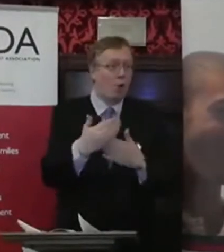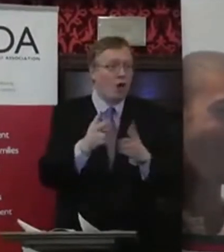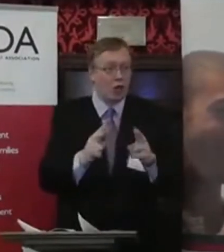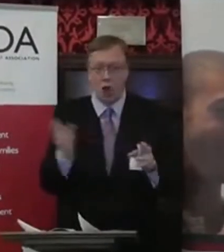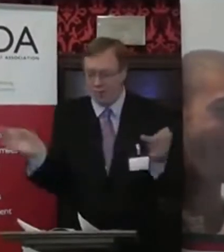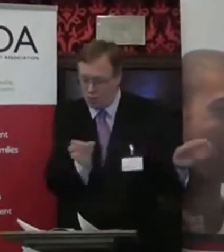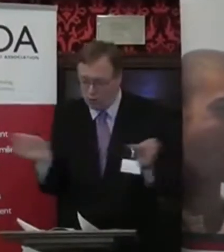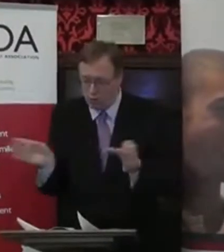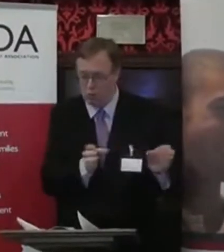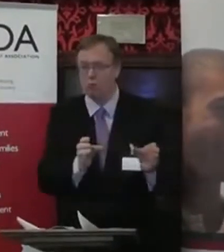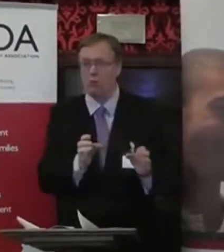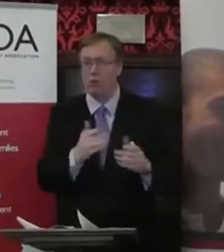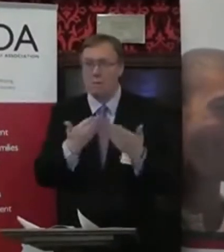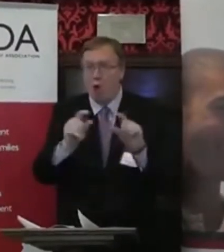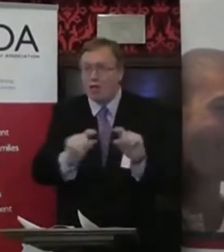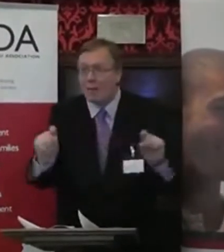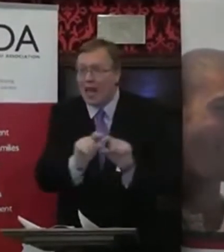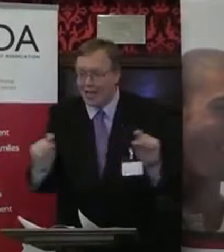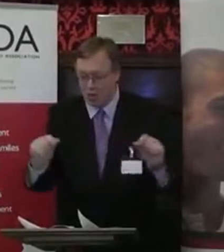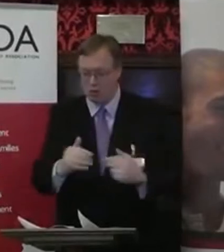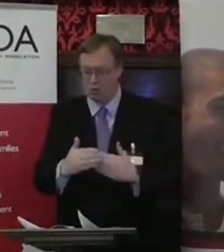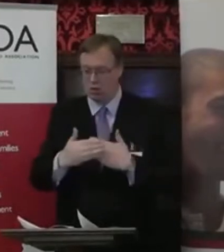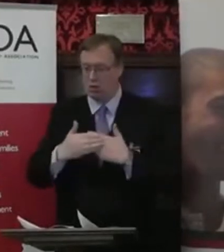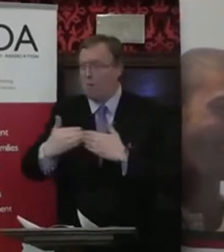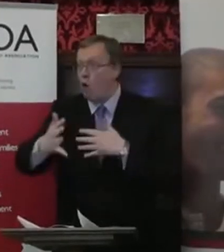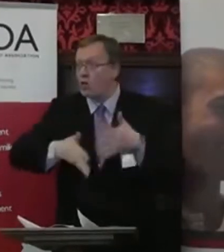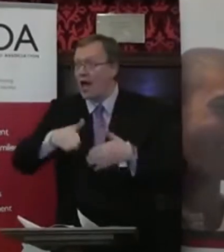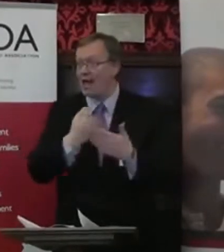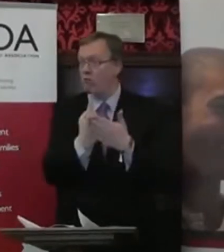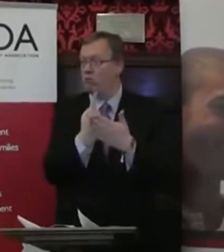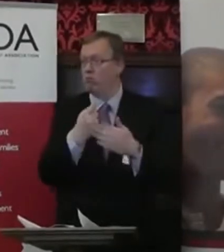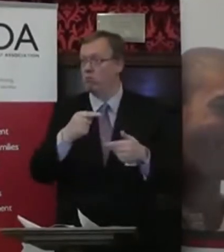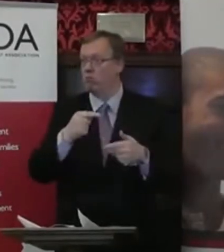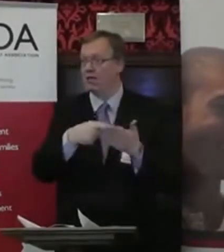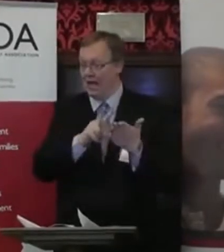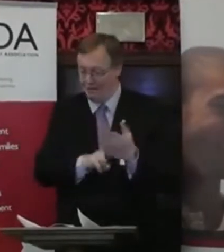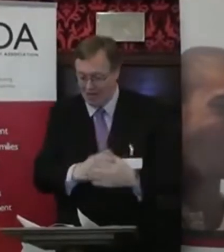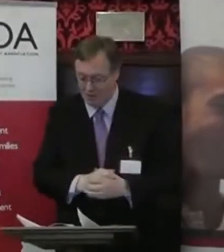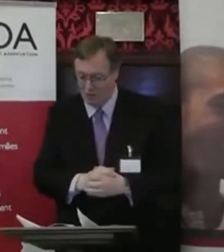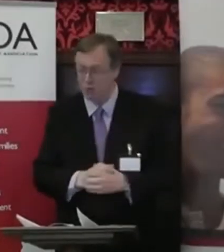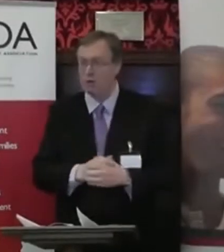For example, there are more interpreters, more subtitling, and signing on television.